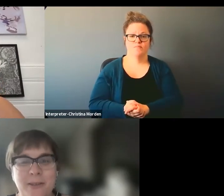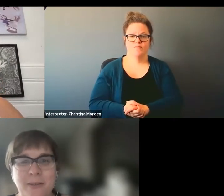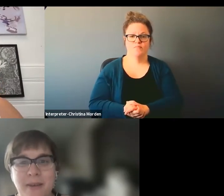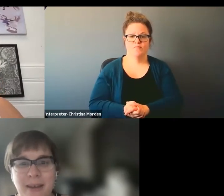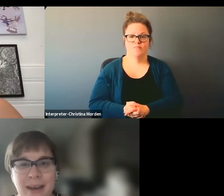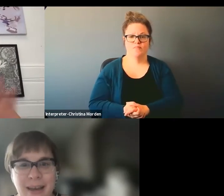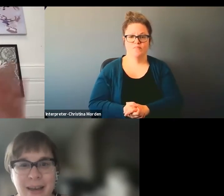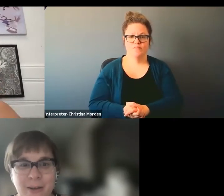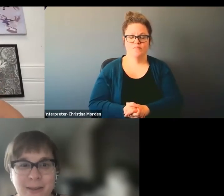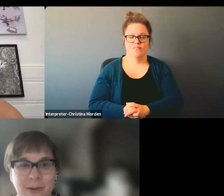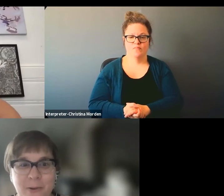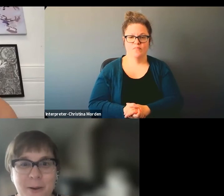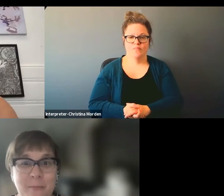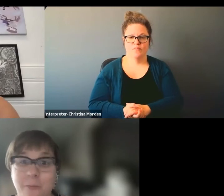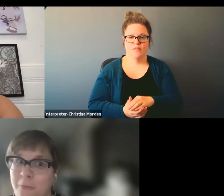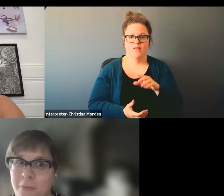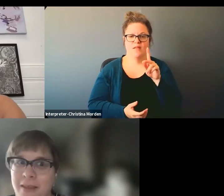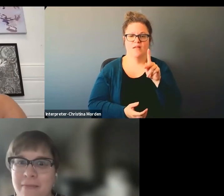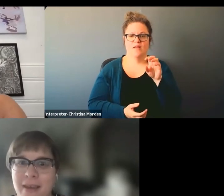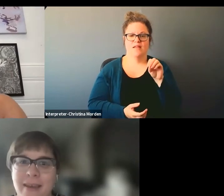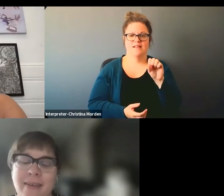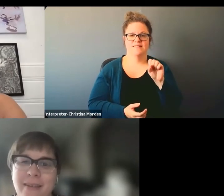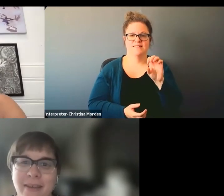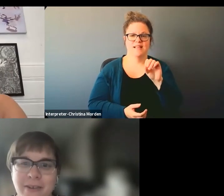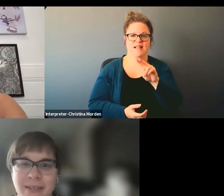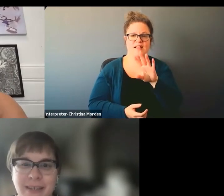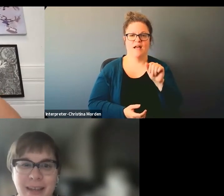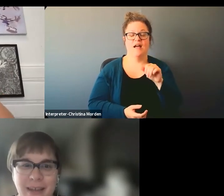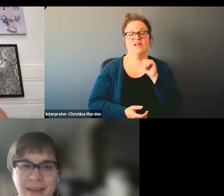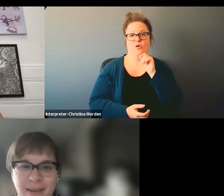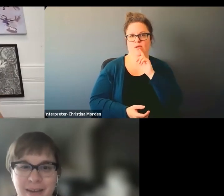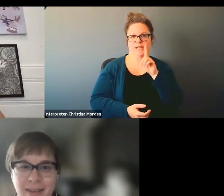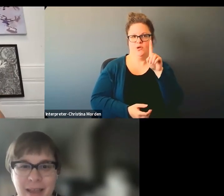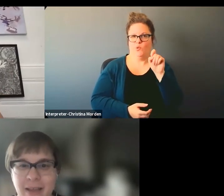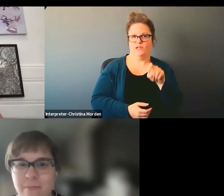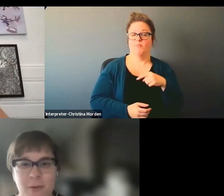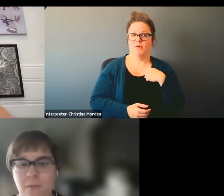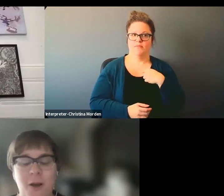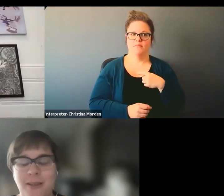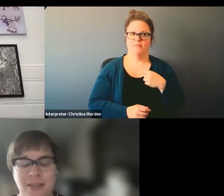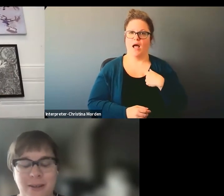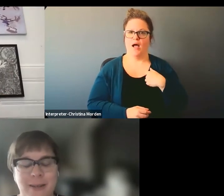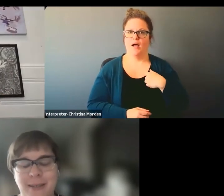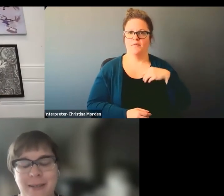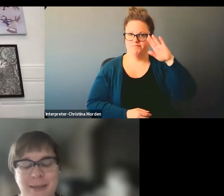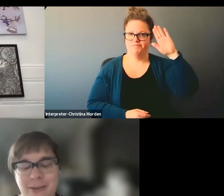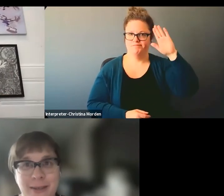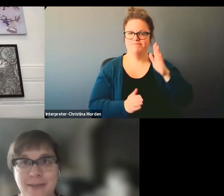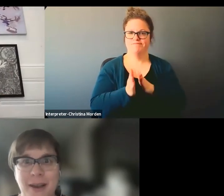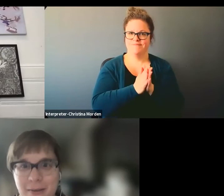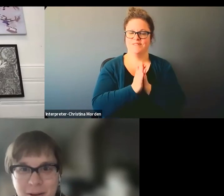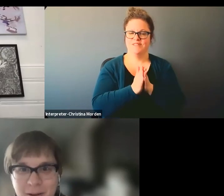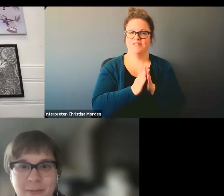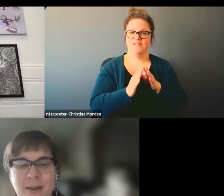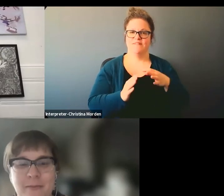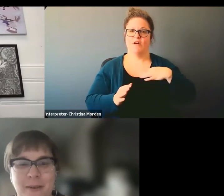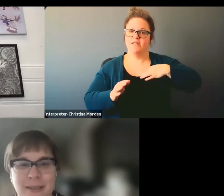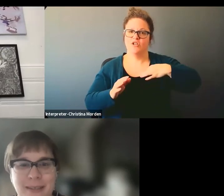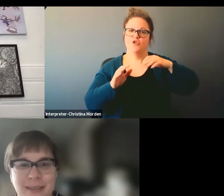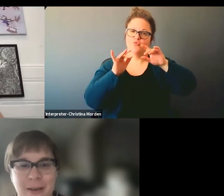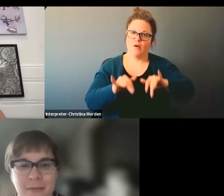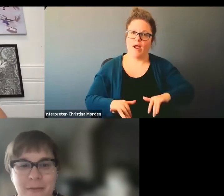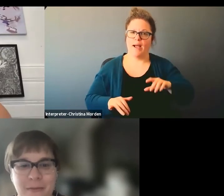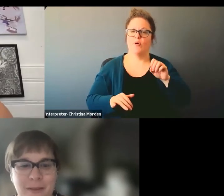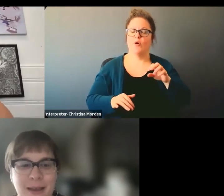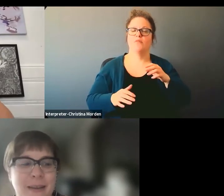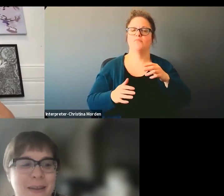new question, but I No. also would really be interested in like, Great. you know, volunteering to transcribe or whatever is